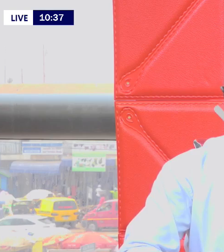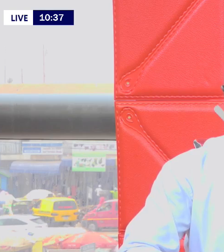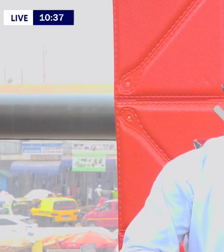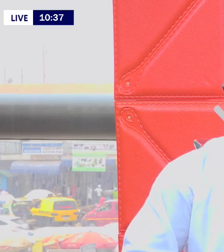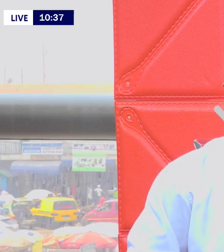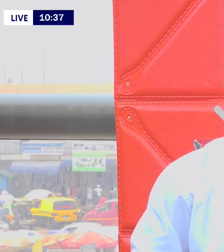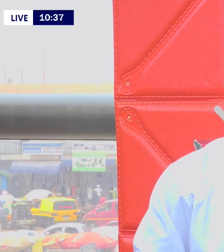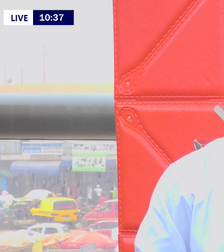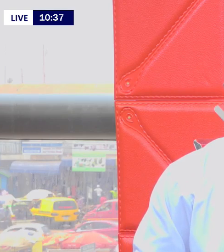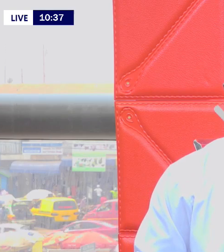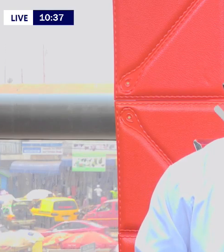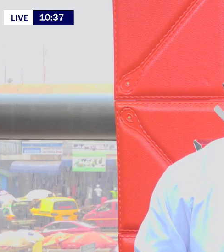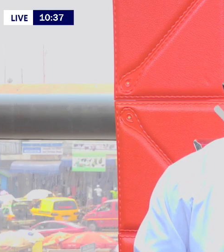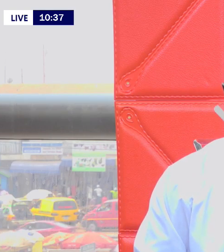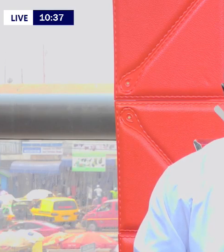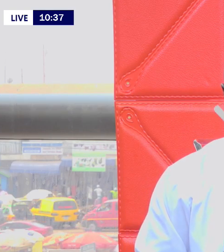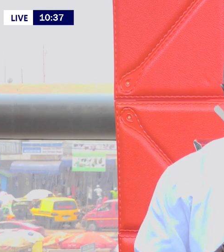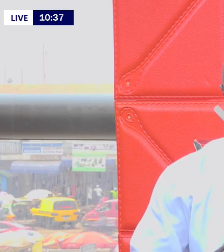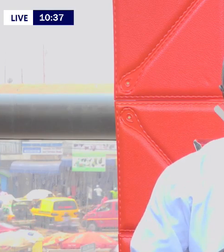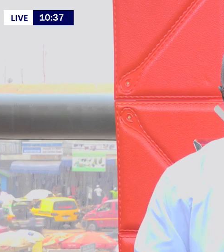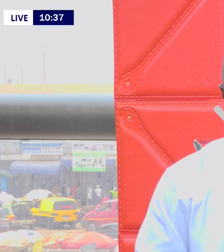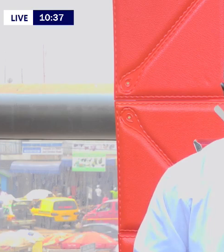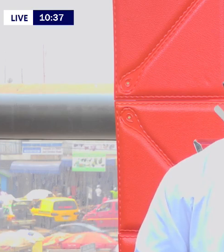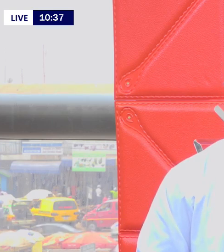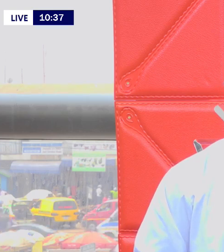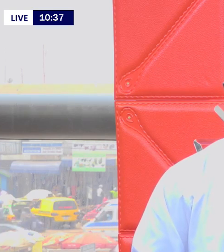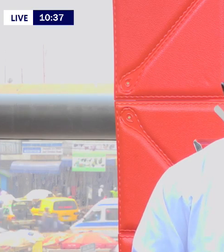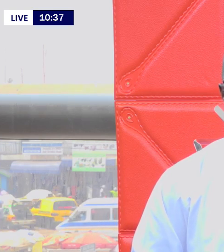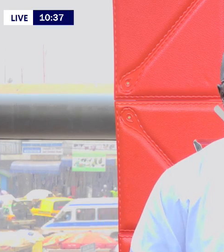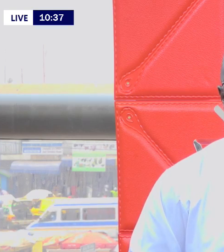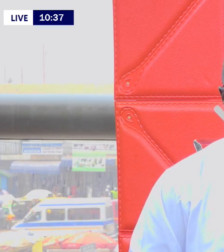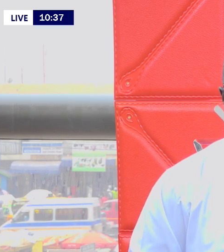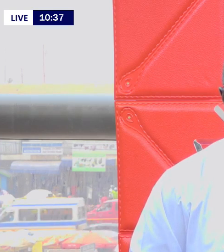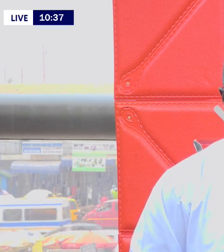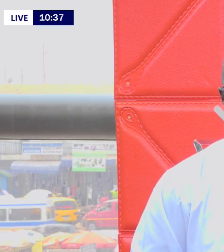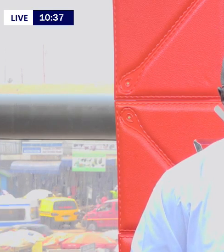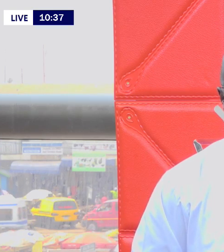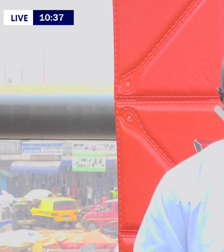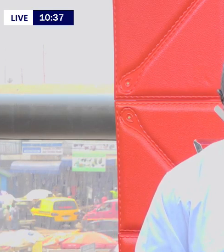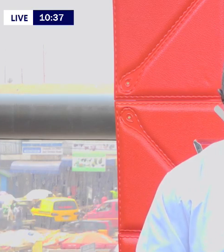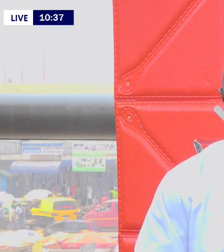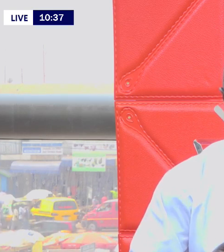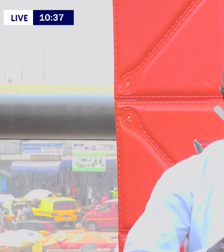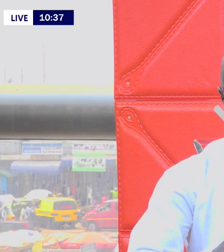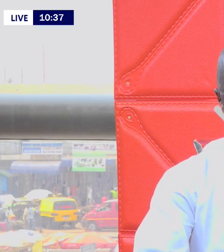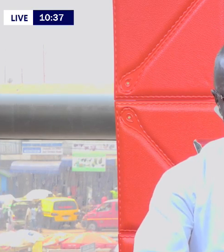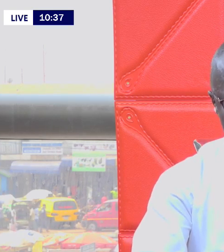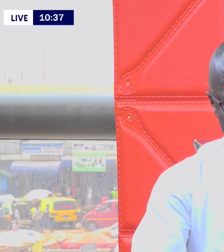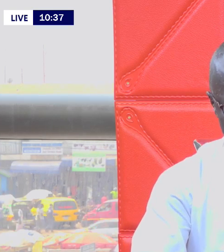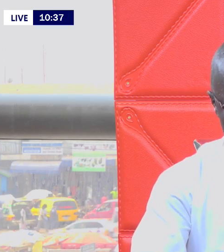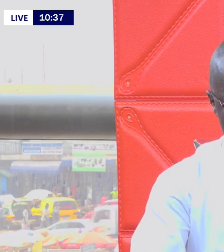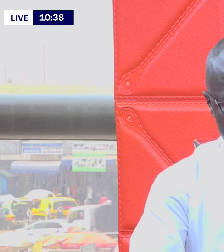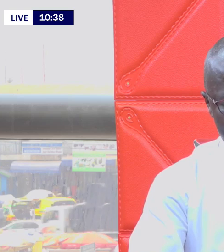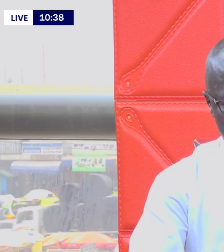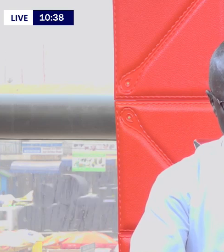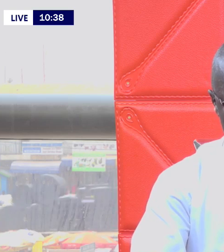say oh by a happy belated belated happy birthday and confirm uncle Kwabena Ebo Sam over the